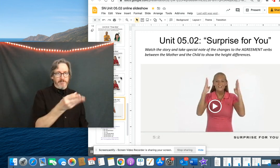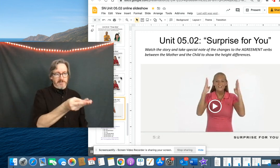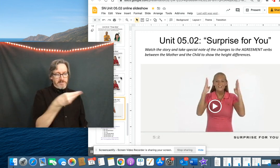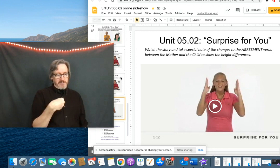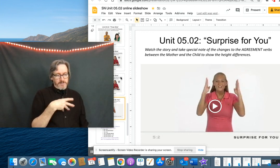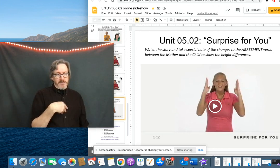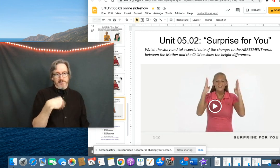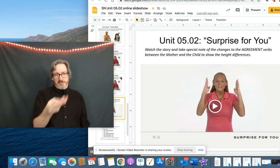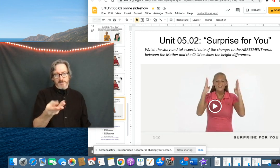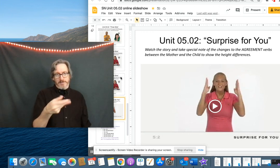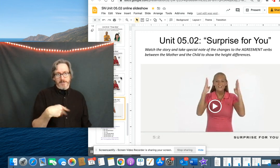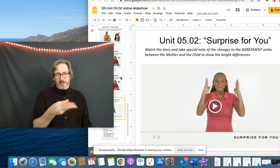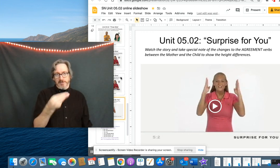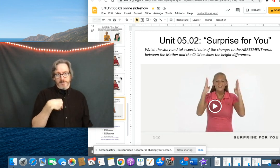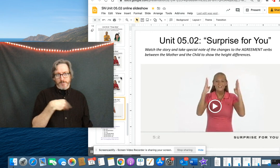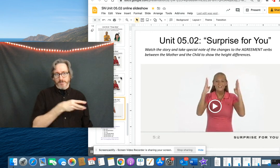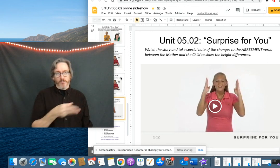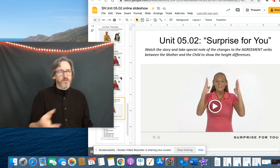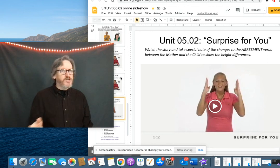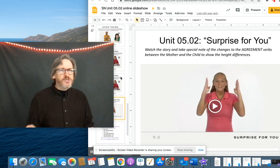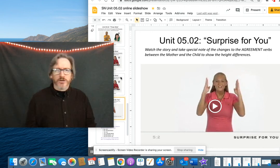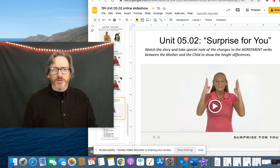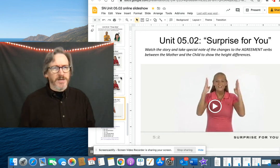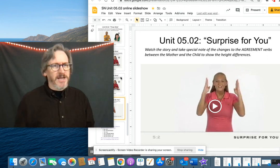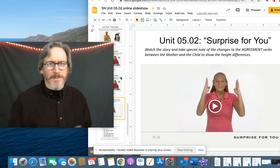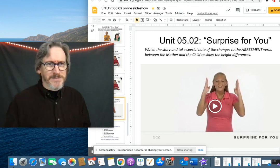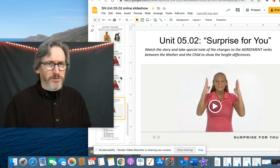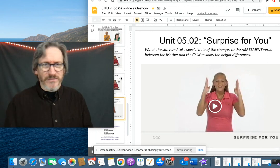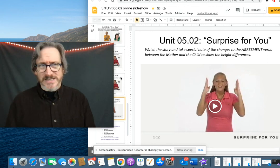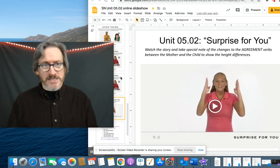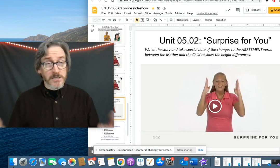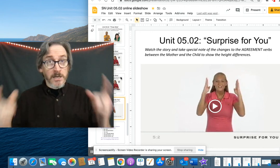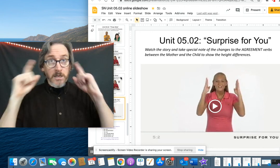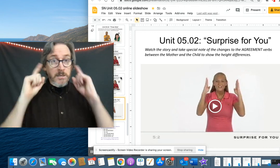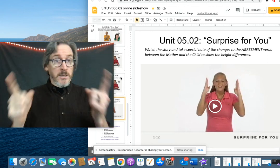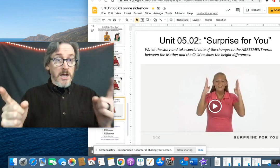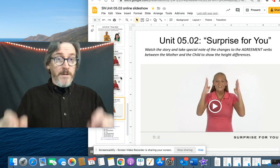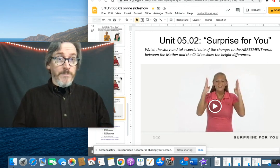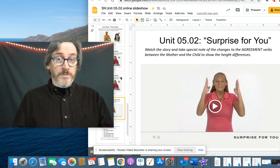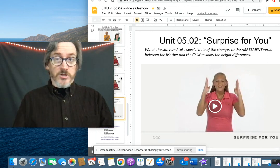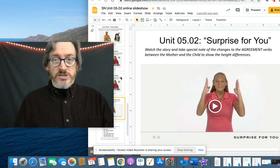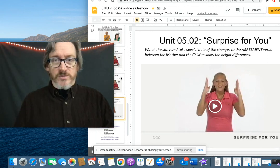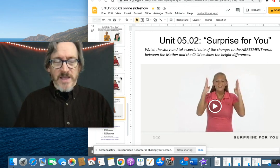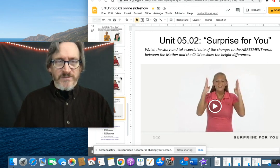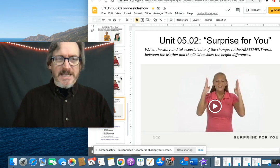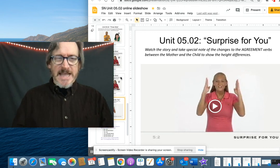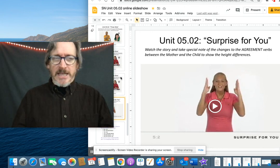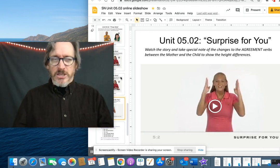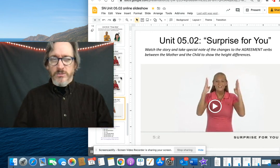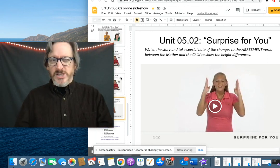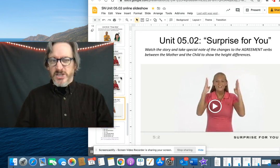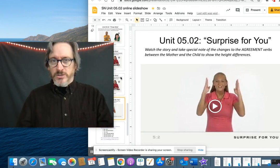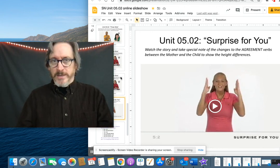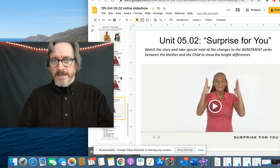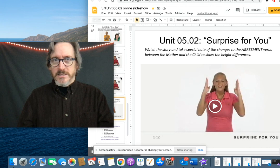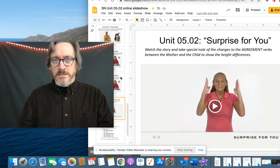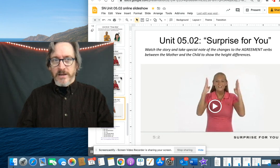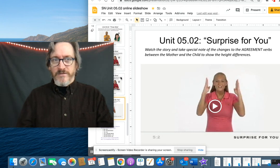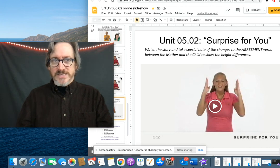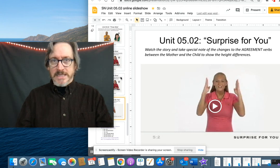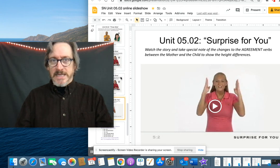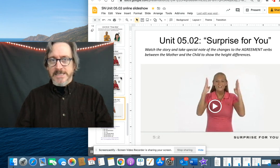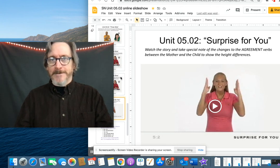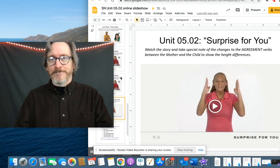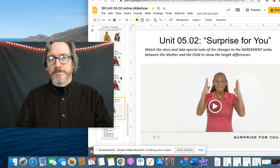it to him, and I give it to me, and I give it to me, and I give it to me. But once you start doing it, it makes perfect sense. You just sort of have to get used to it